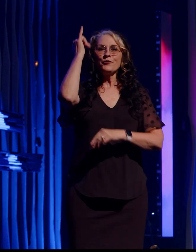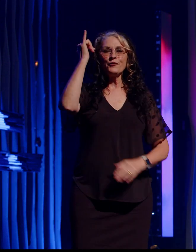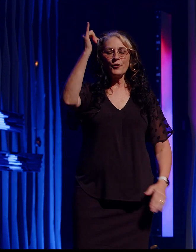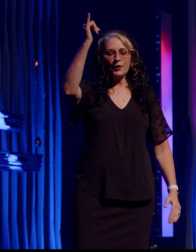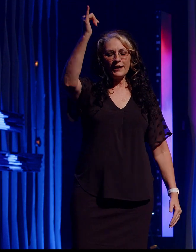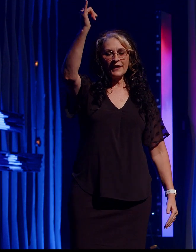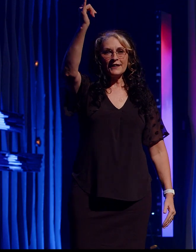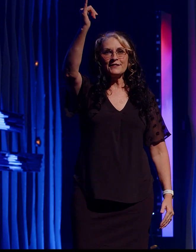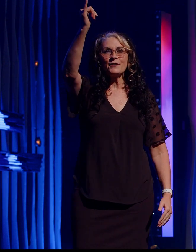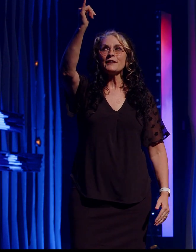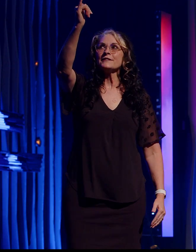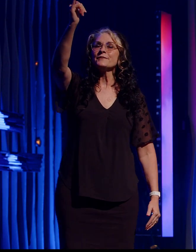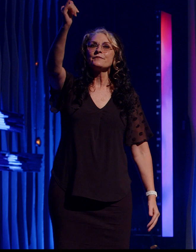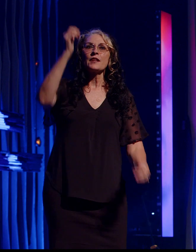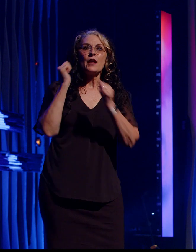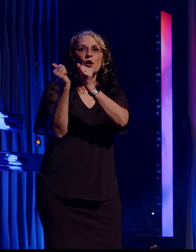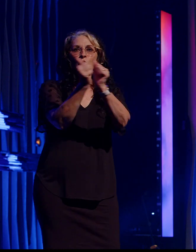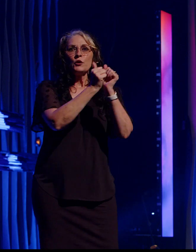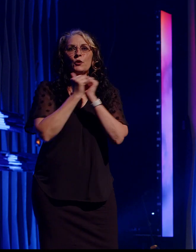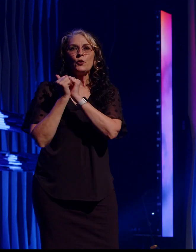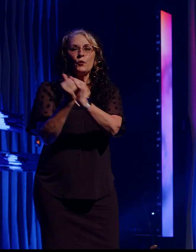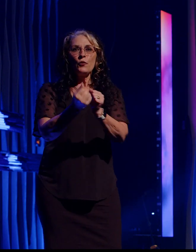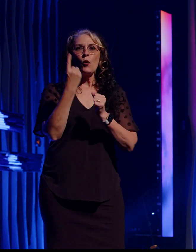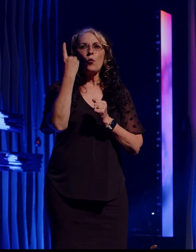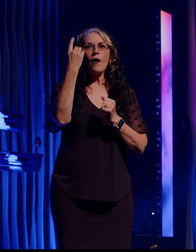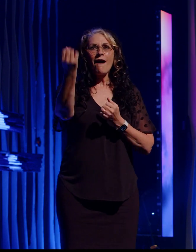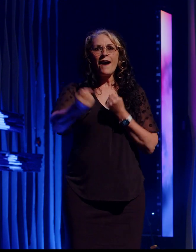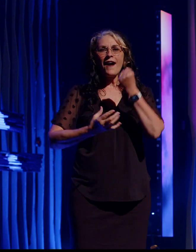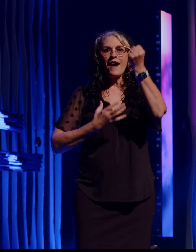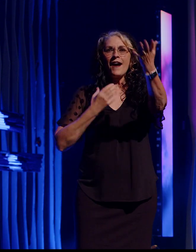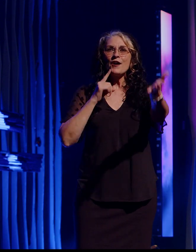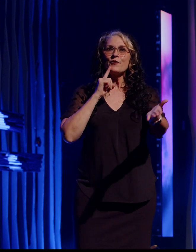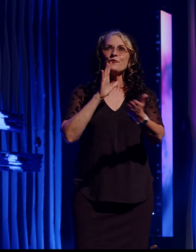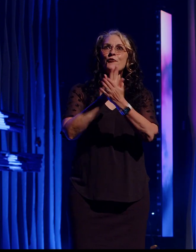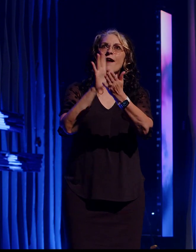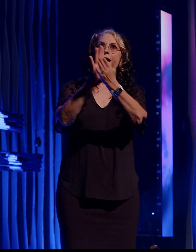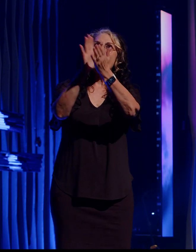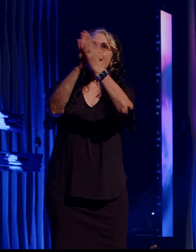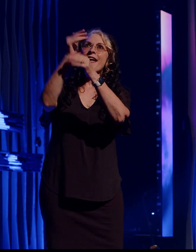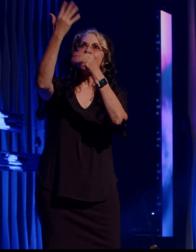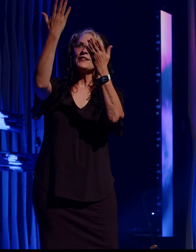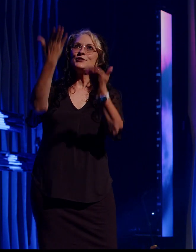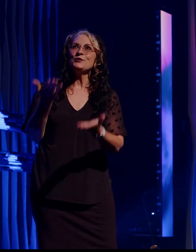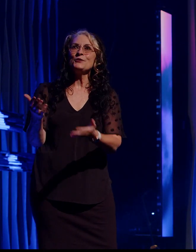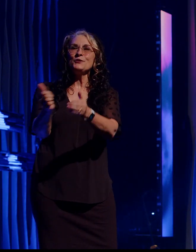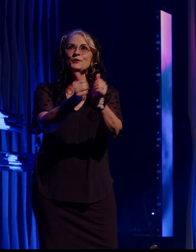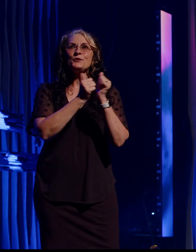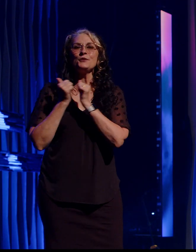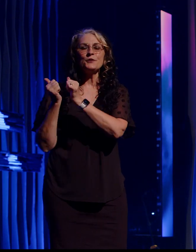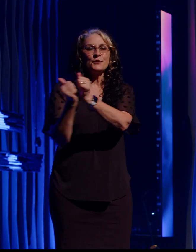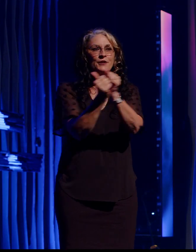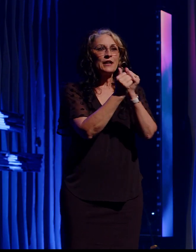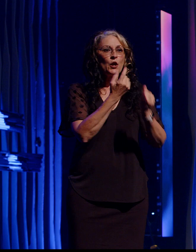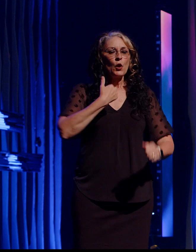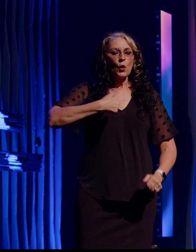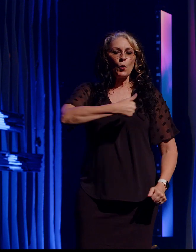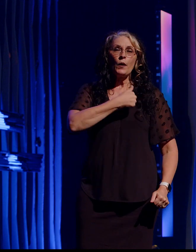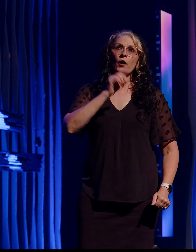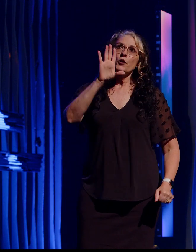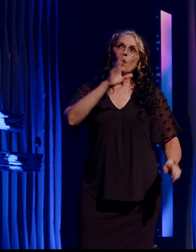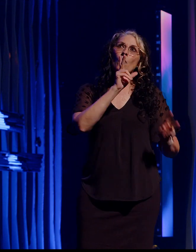forever. With one voice we'll praise you together. We are